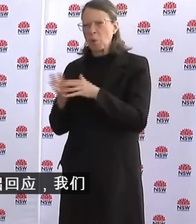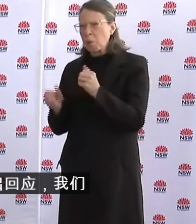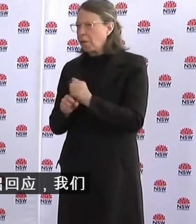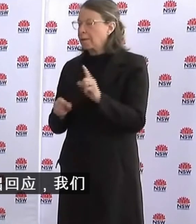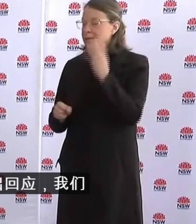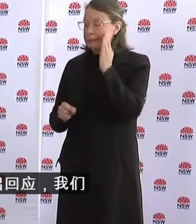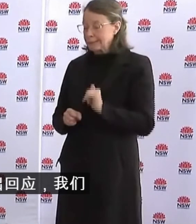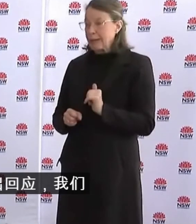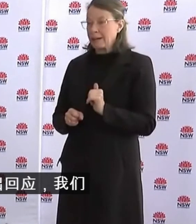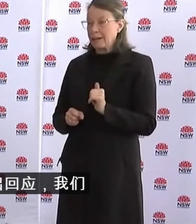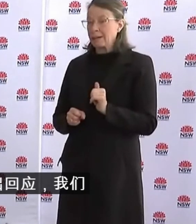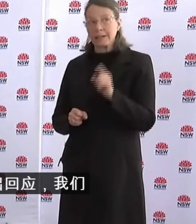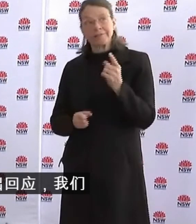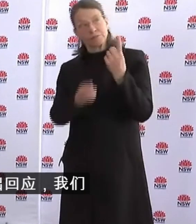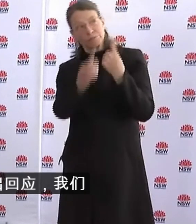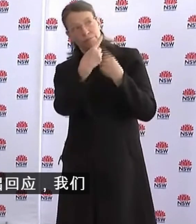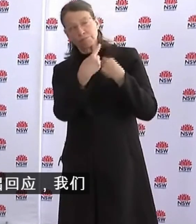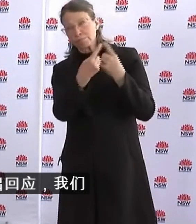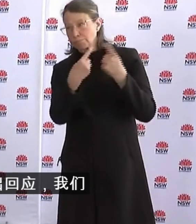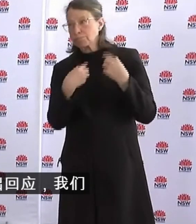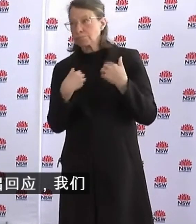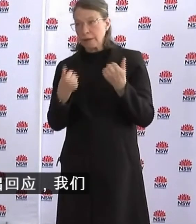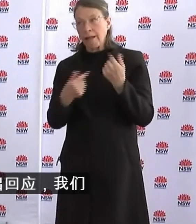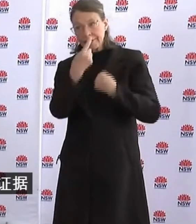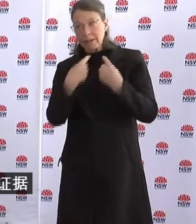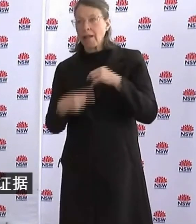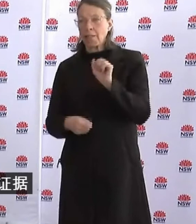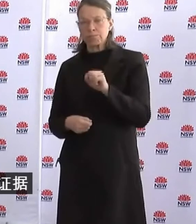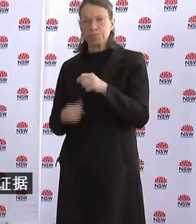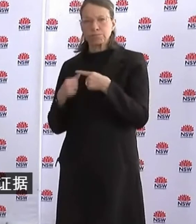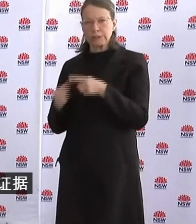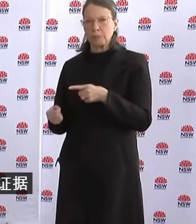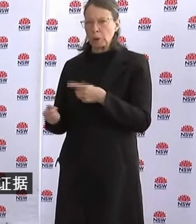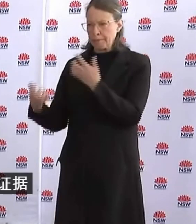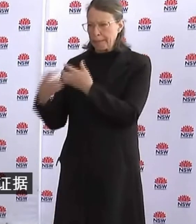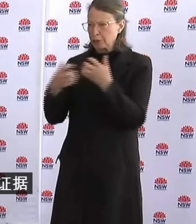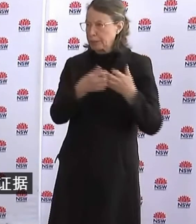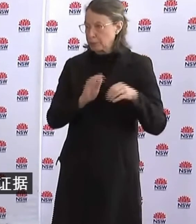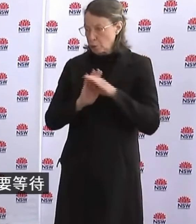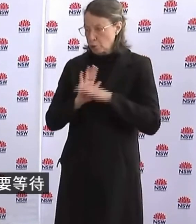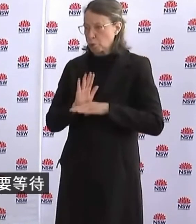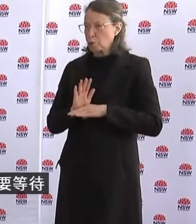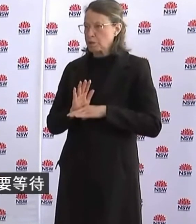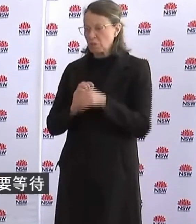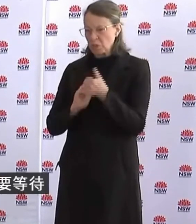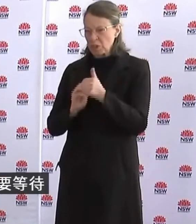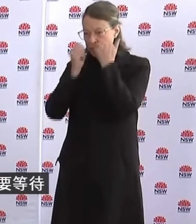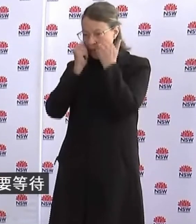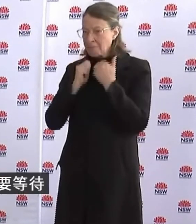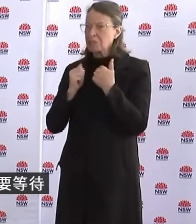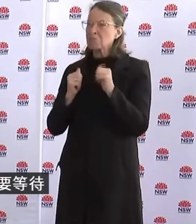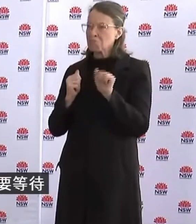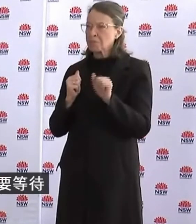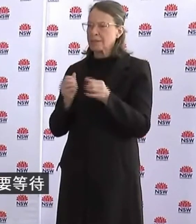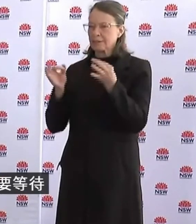We respond to the advice that the health experts provide us, and we base it on the best evidence that we have. But sometimes, as